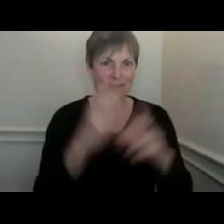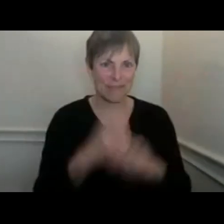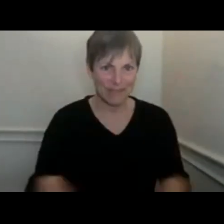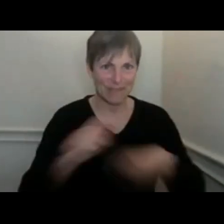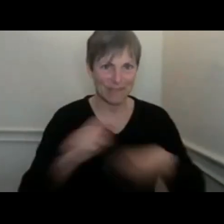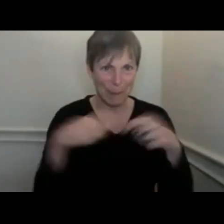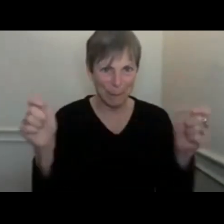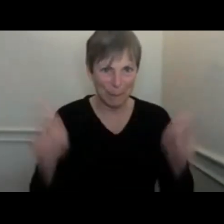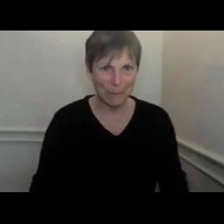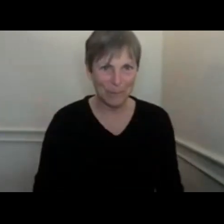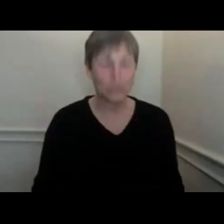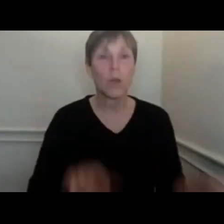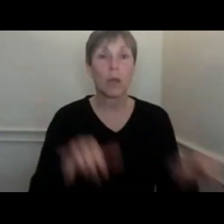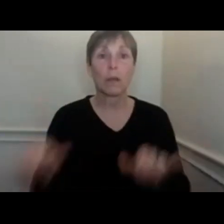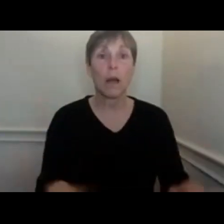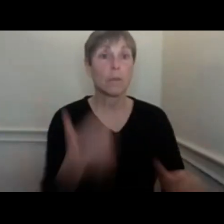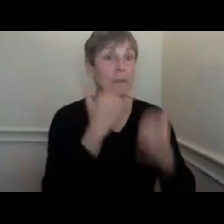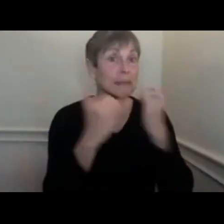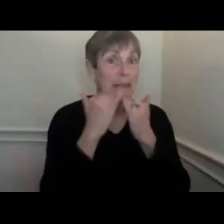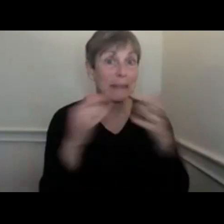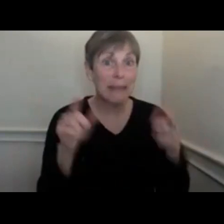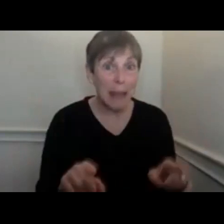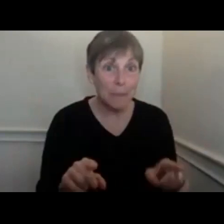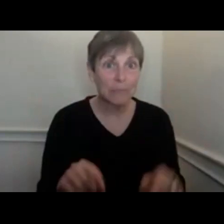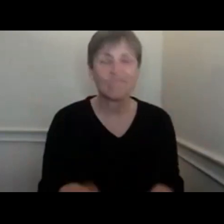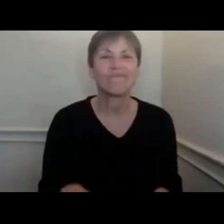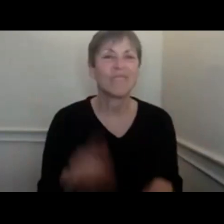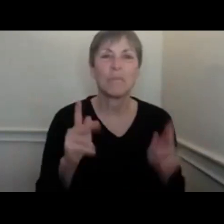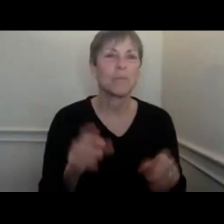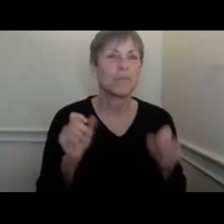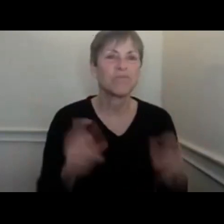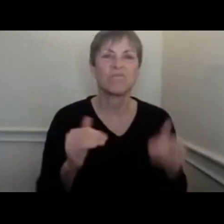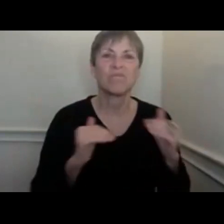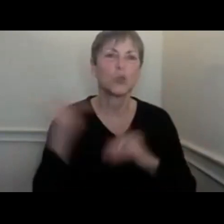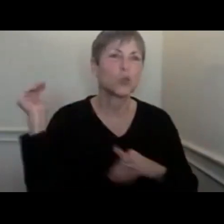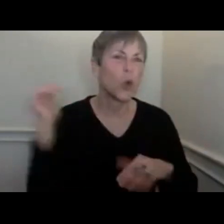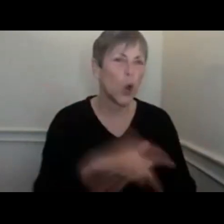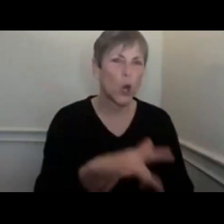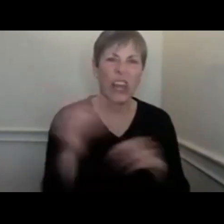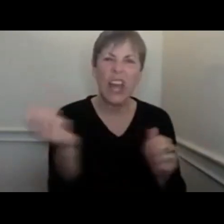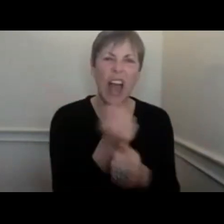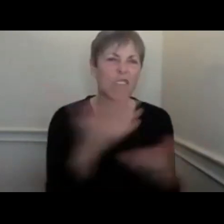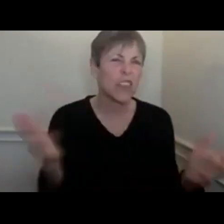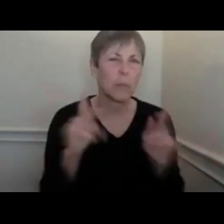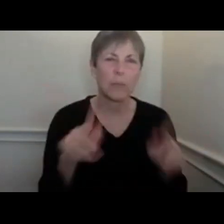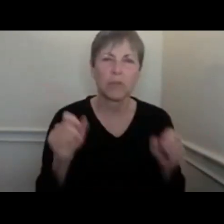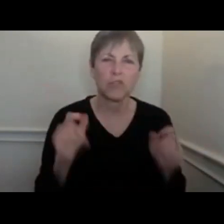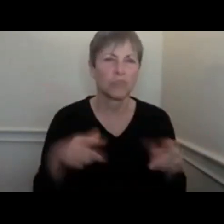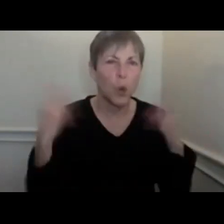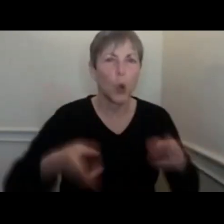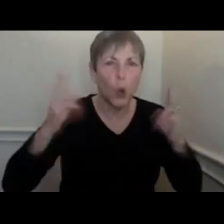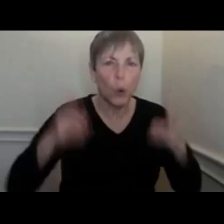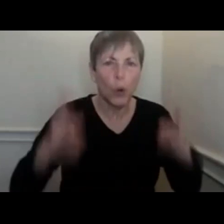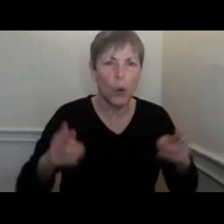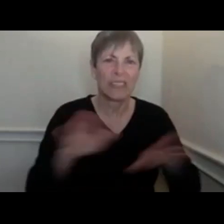common mistakes people so often just way too early. Everything in general, people so just everything